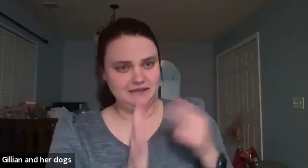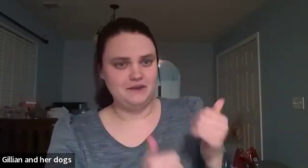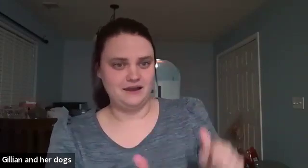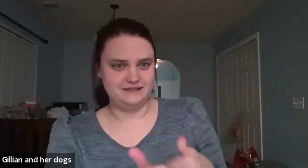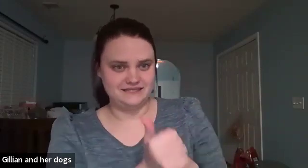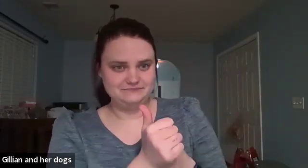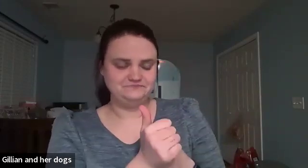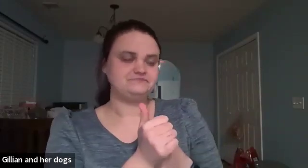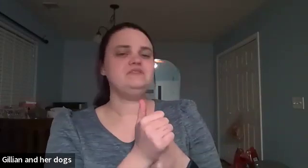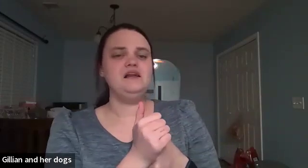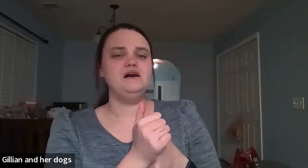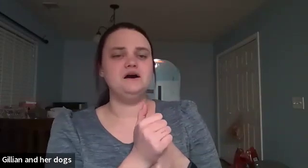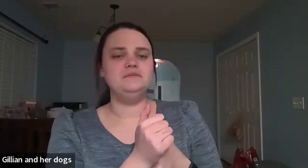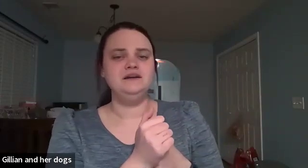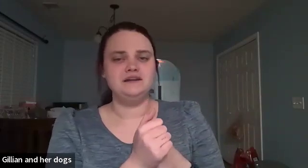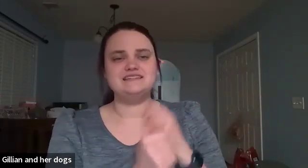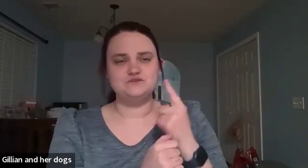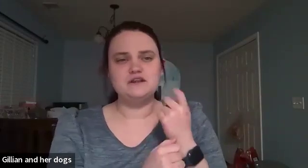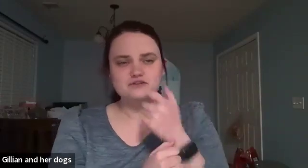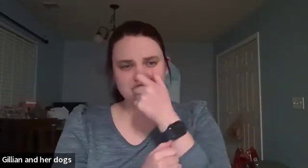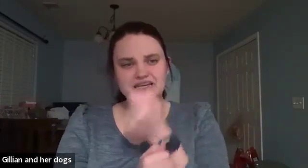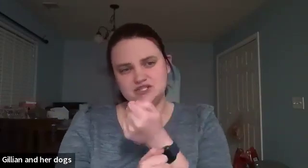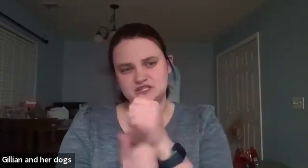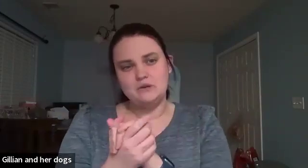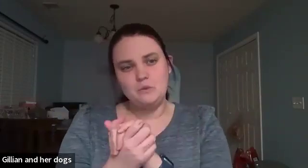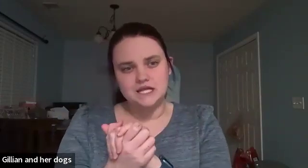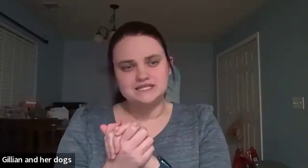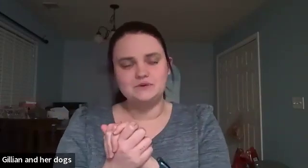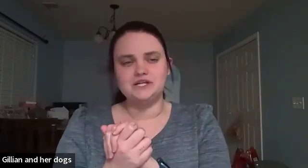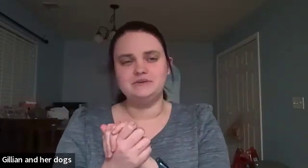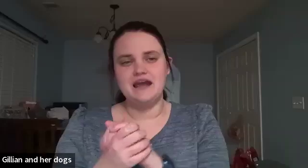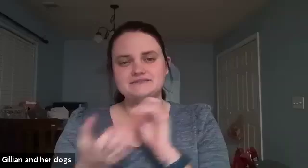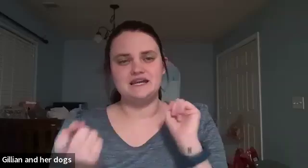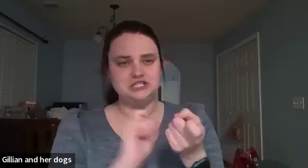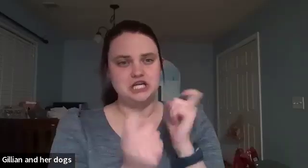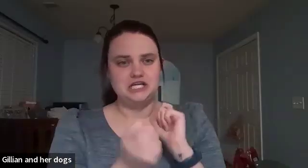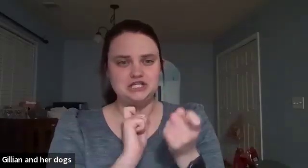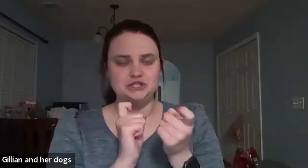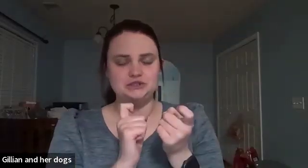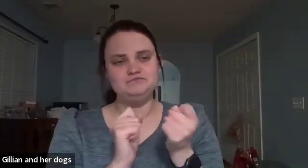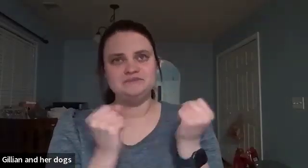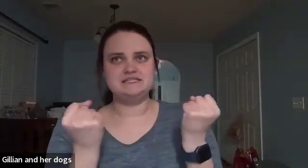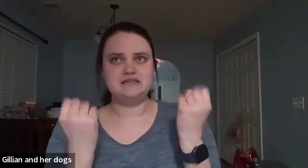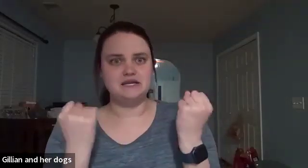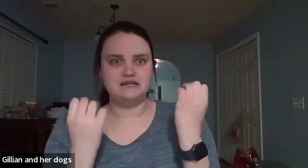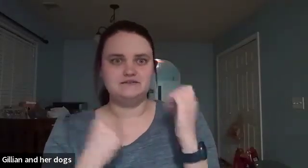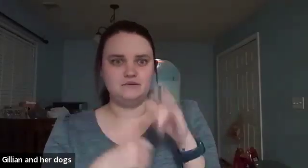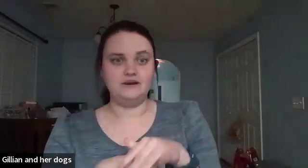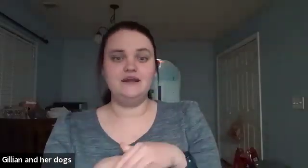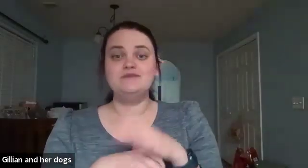meaning behind it. Because that's one of those really interesting ones where you would have to kind of change your signing for it,